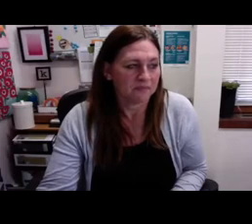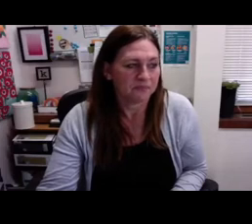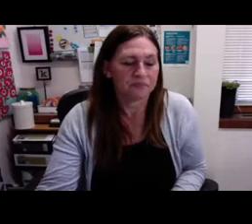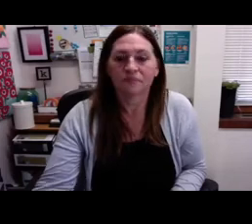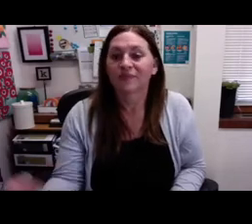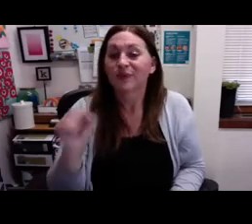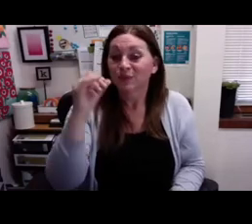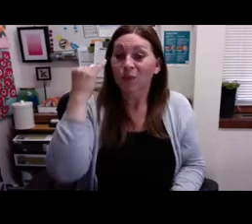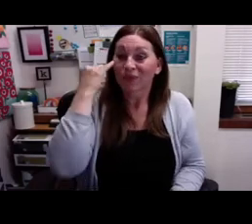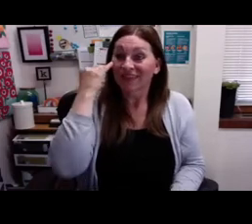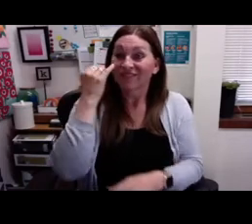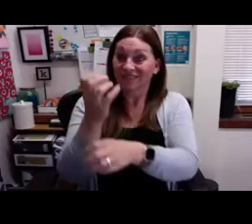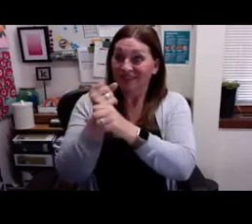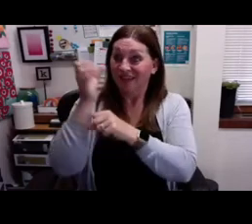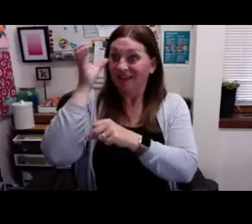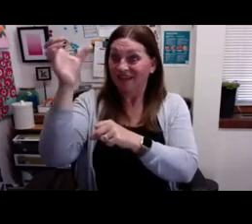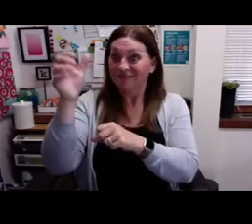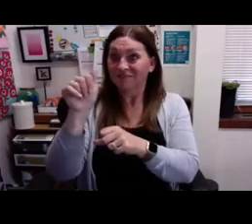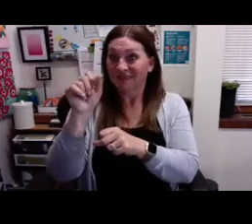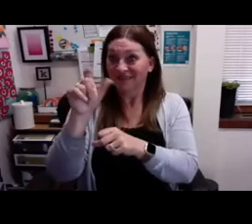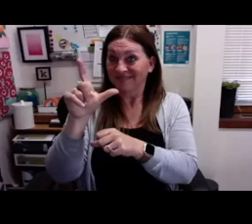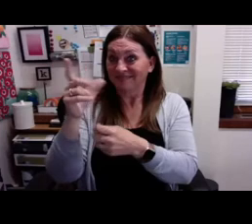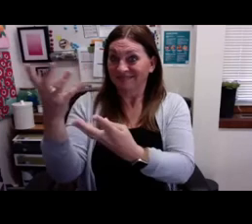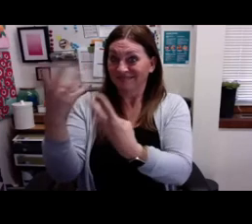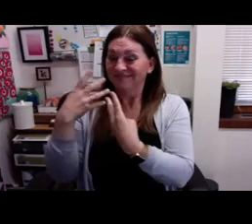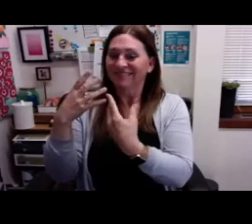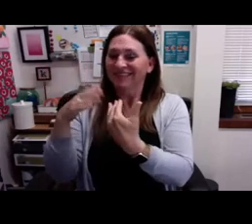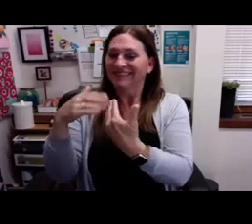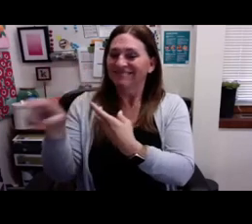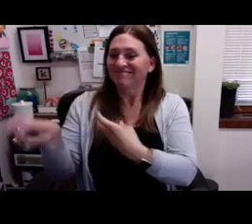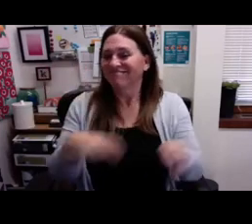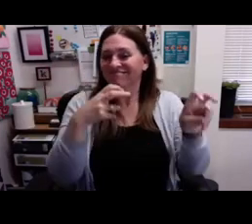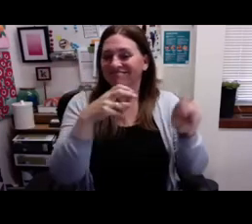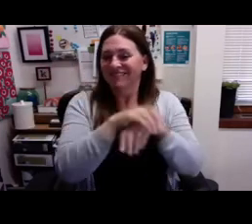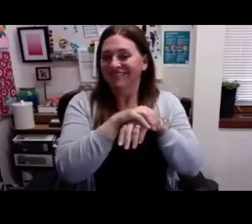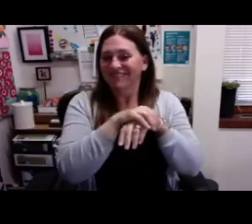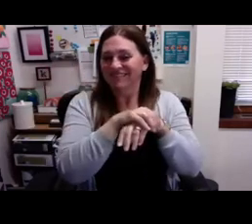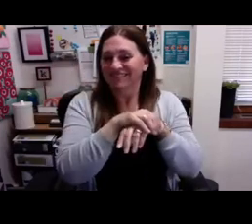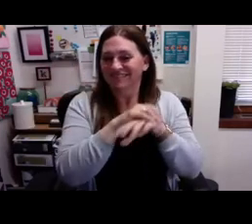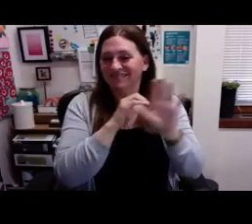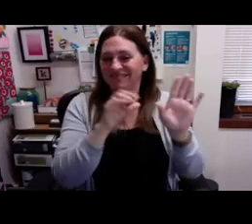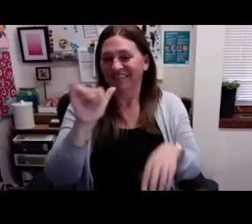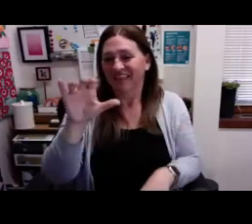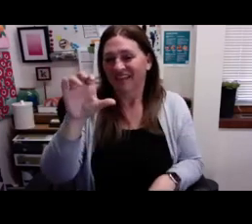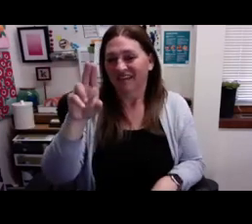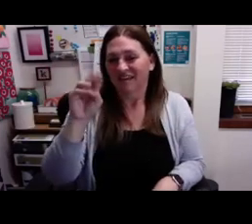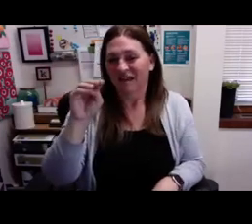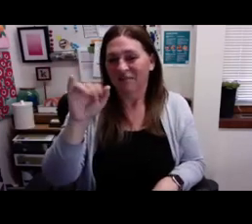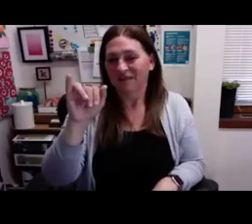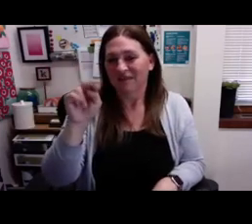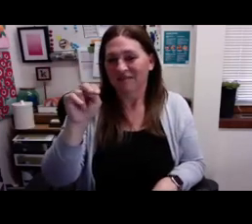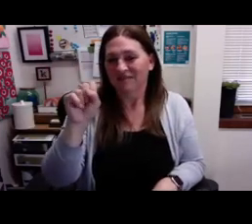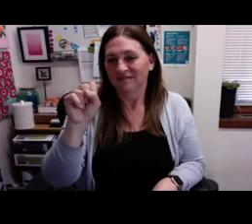languages, that's great. So if you understand a concept in ASL, it's easier to transfer